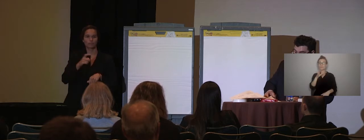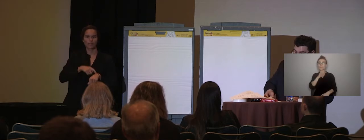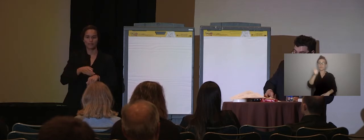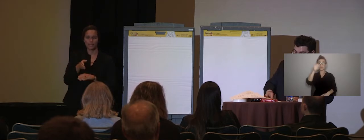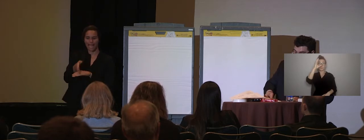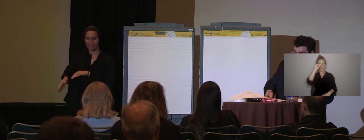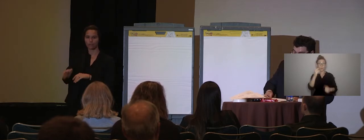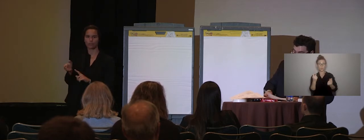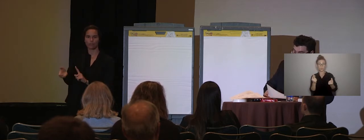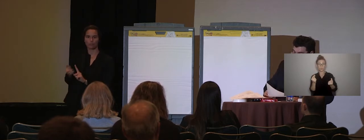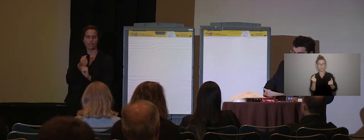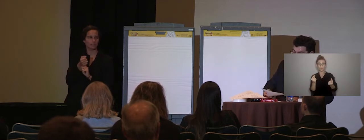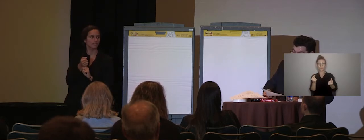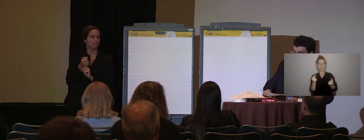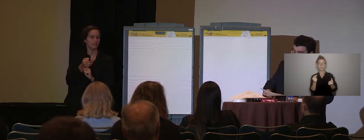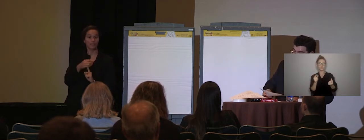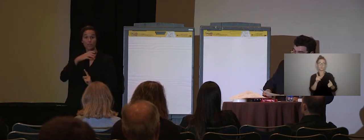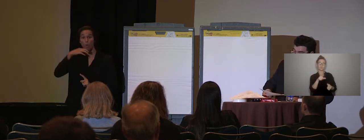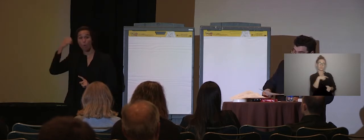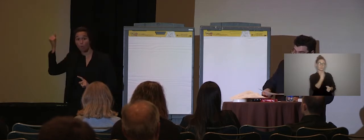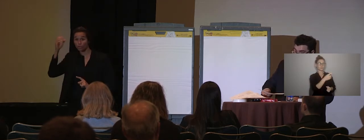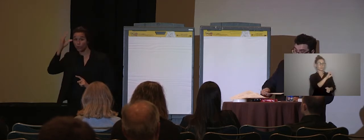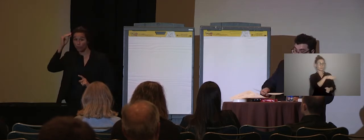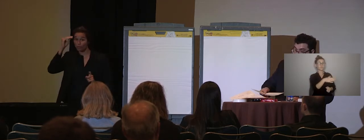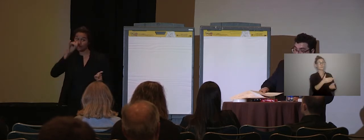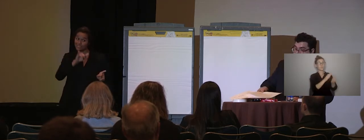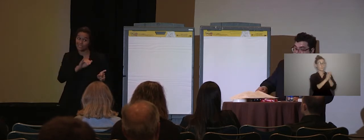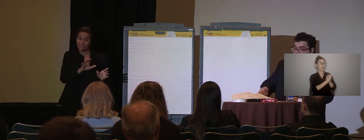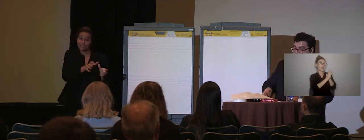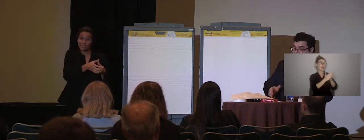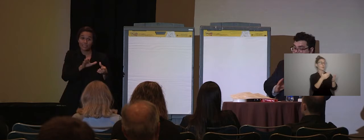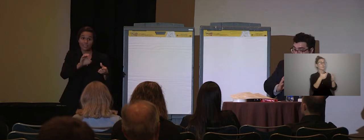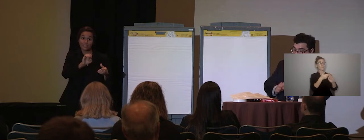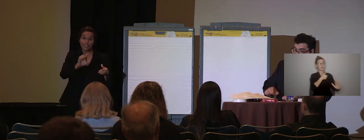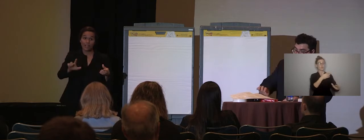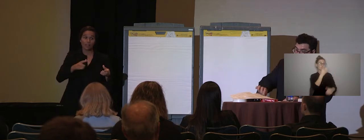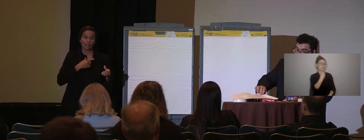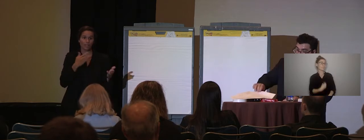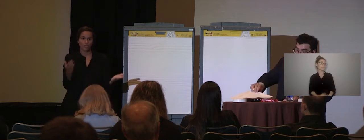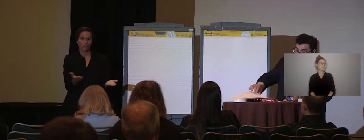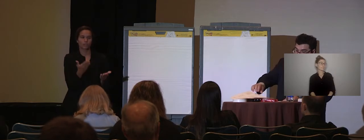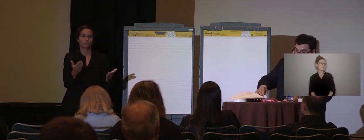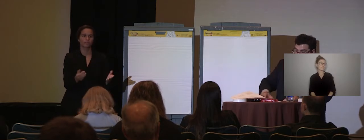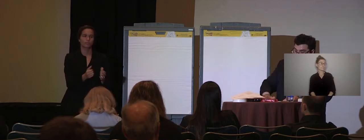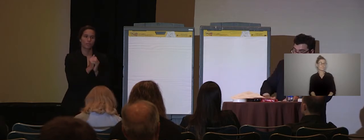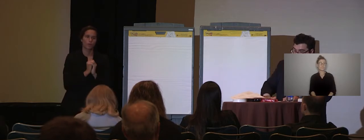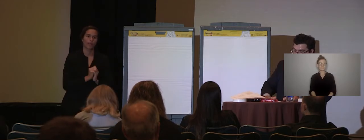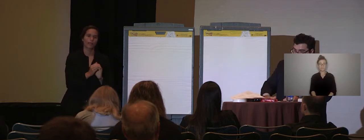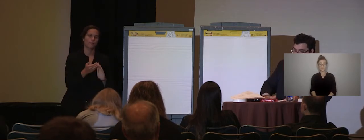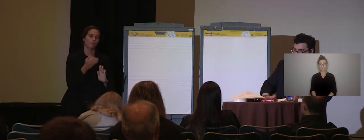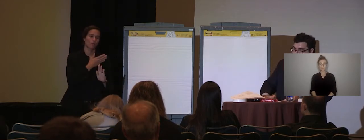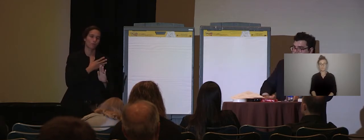and the older boys in his cell block encouraged him to say his prayers before going to sleep.